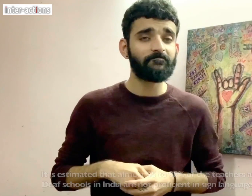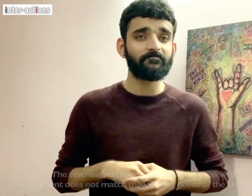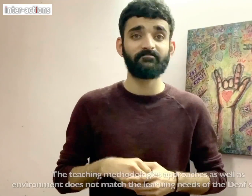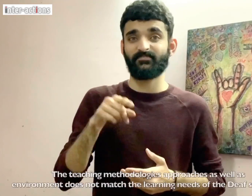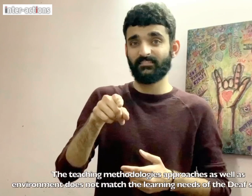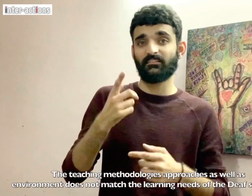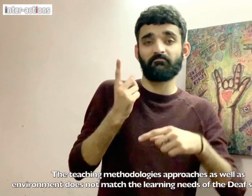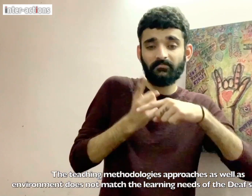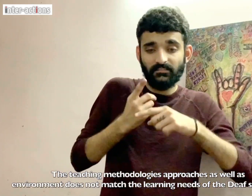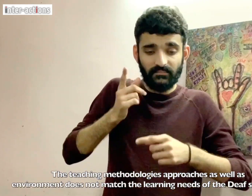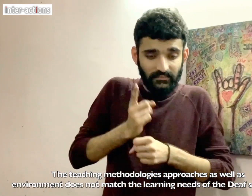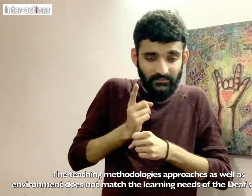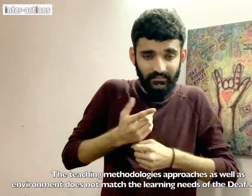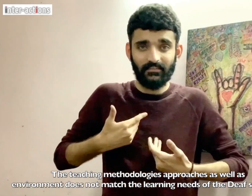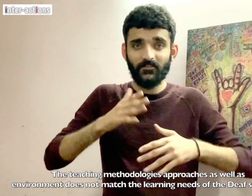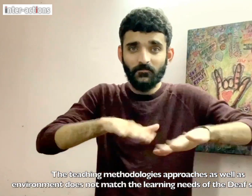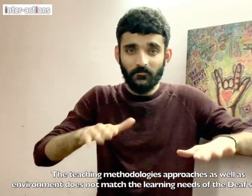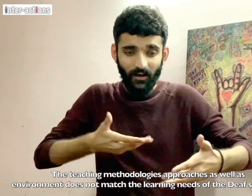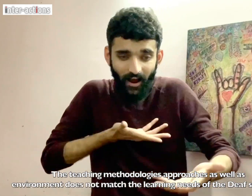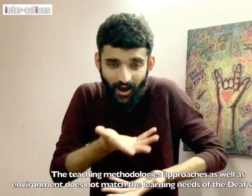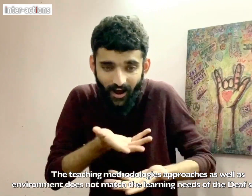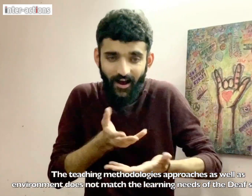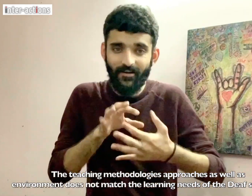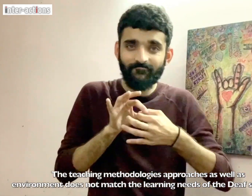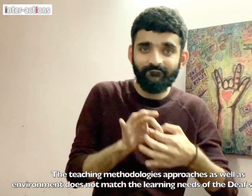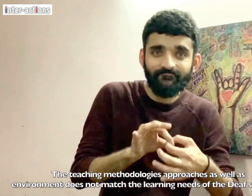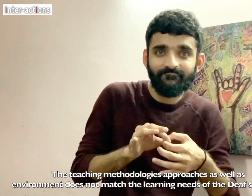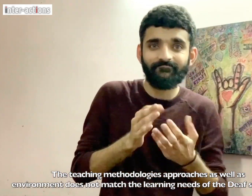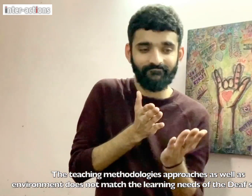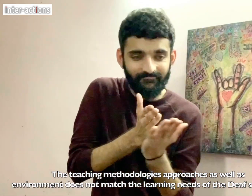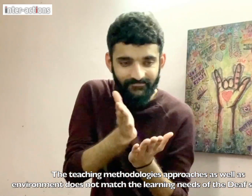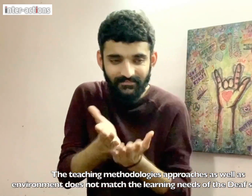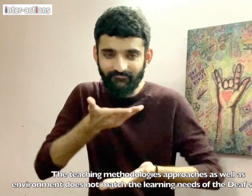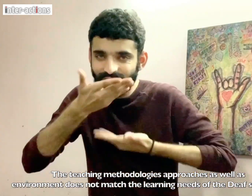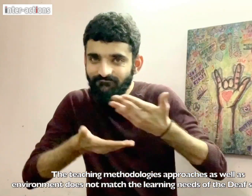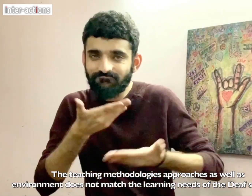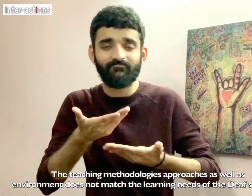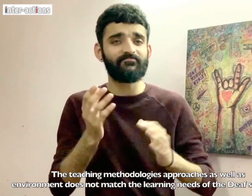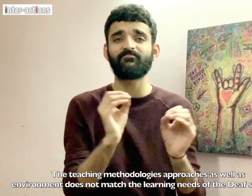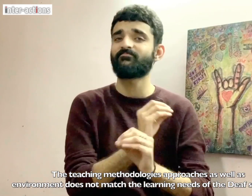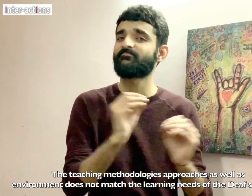language. The teaching methodologies, approach, as well as environment does not match the learning needs of deaf students.